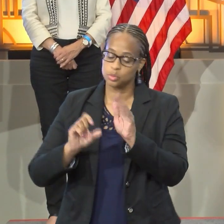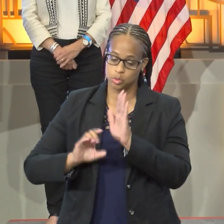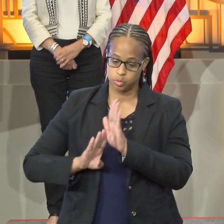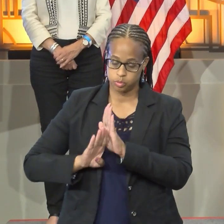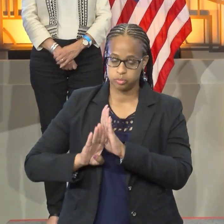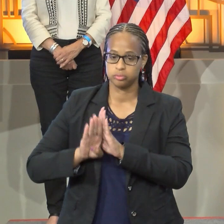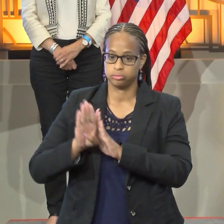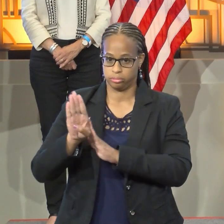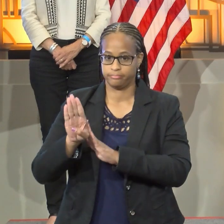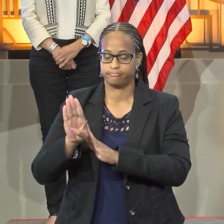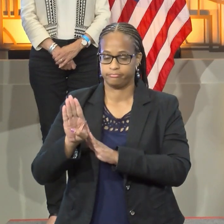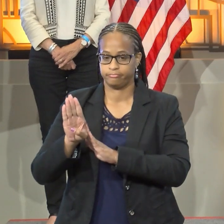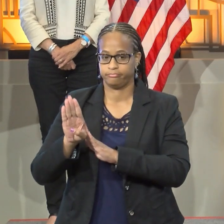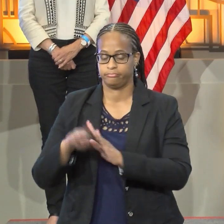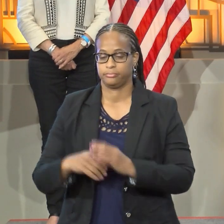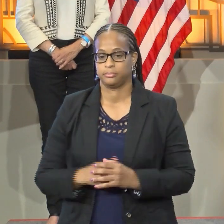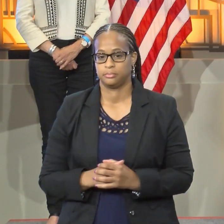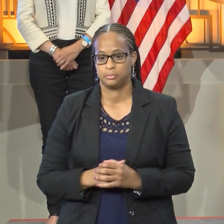be